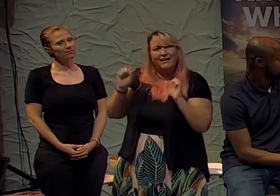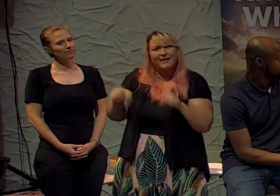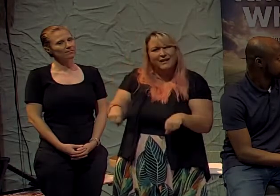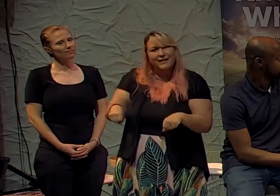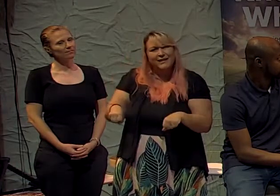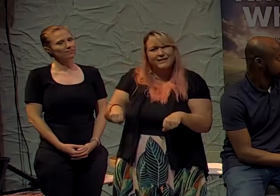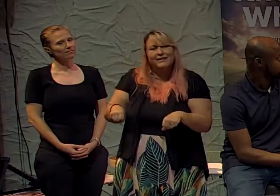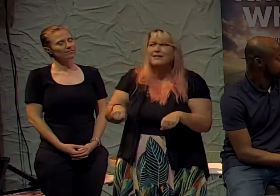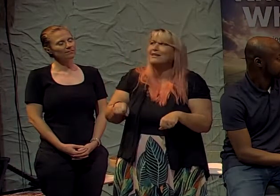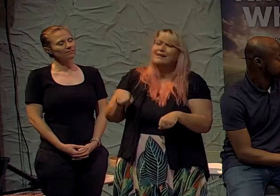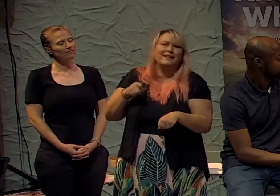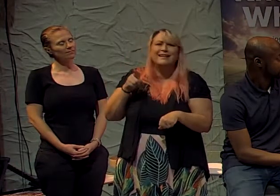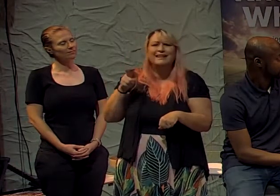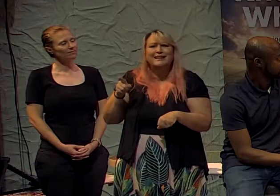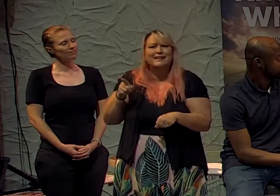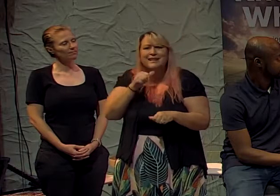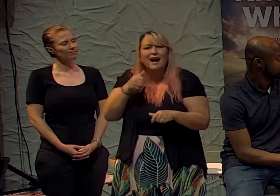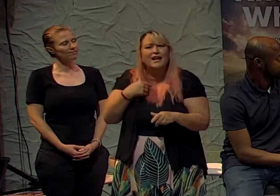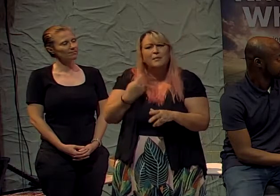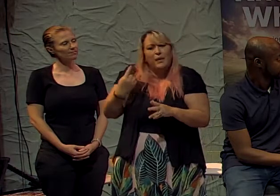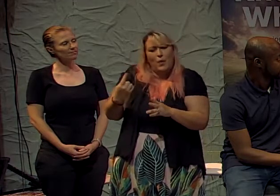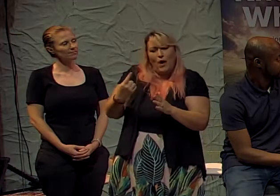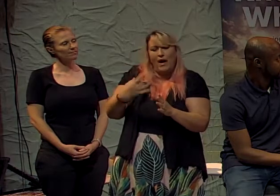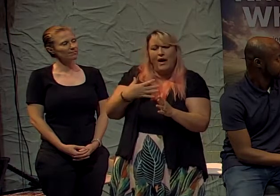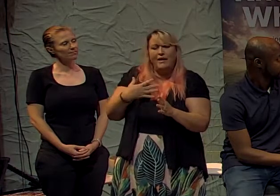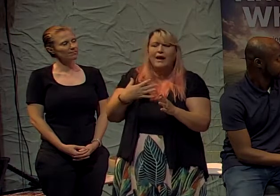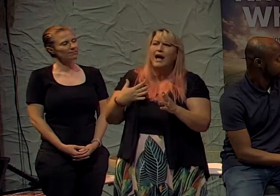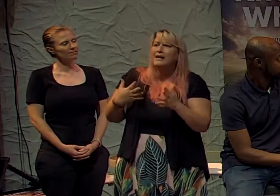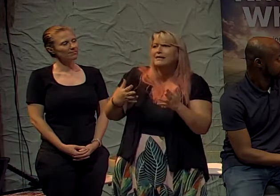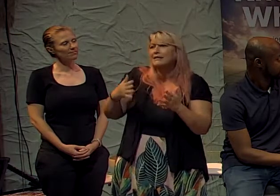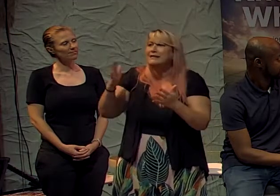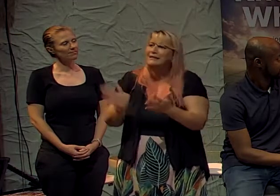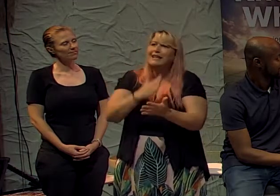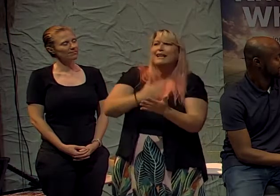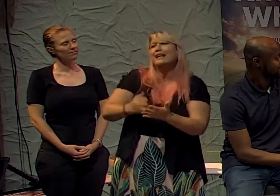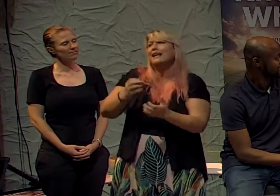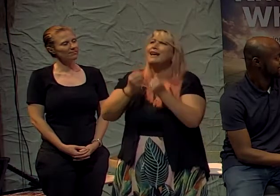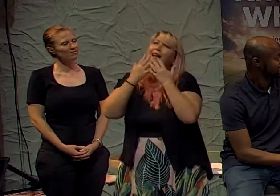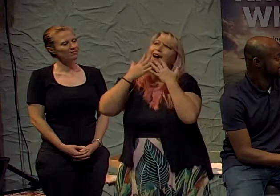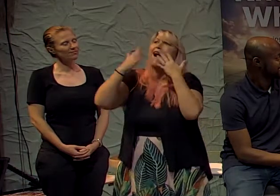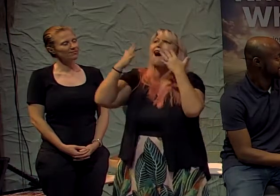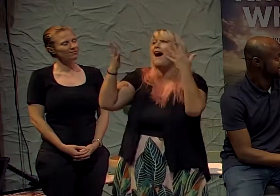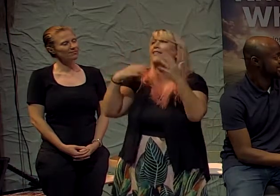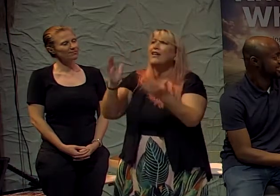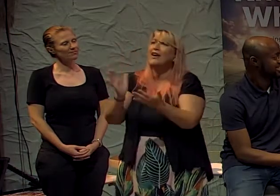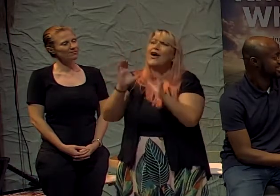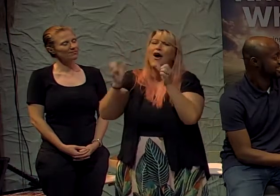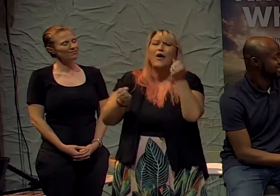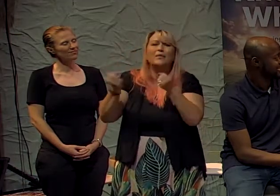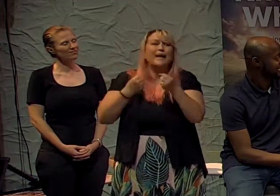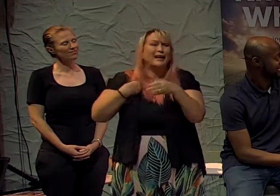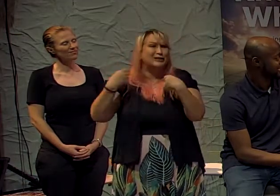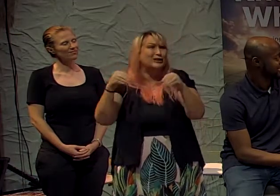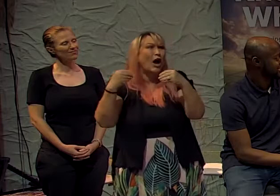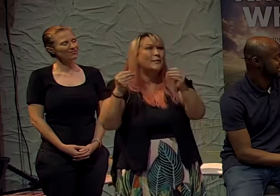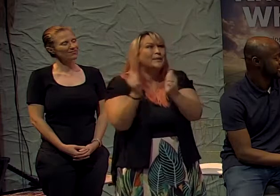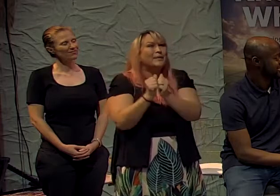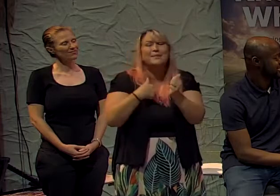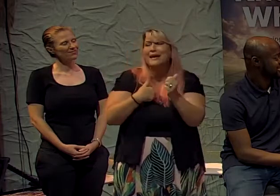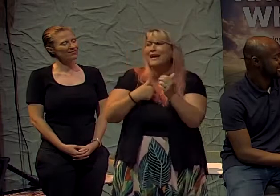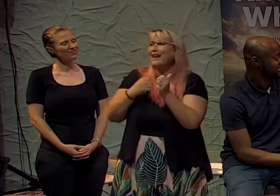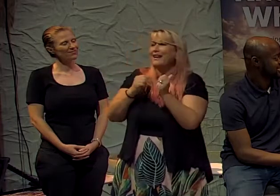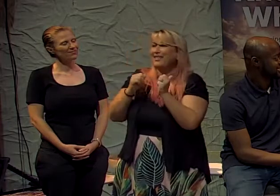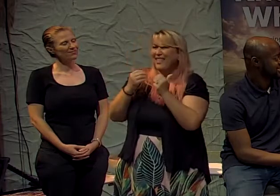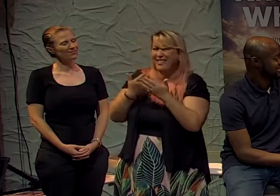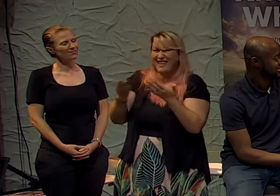He's not gonna be the one. I want him to be the one singing in the car with me and going shopping with me, like all the things that my